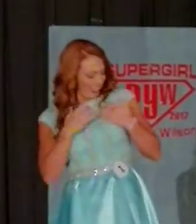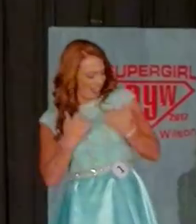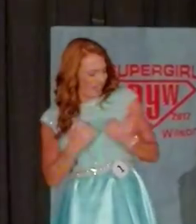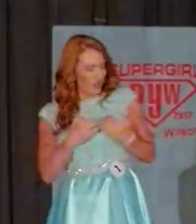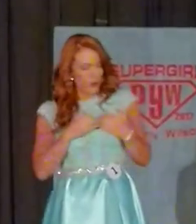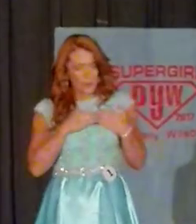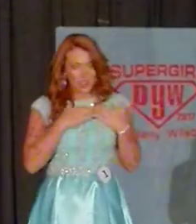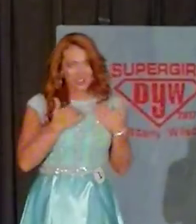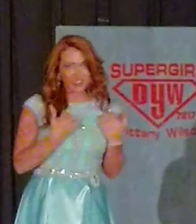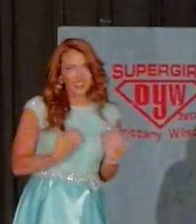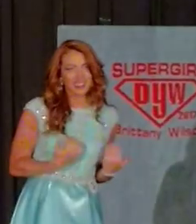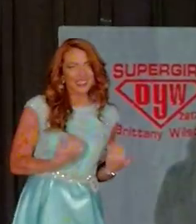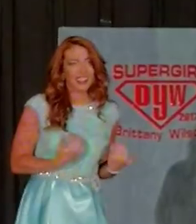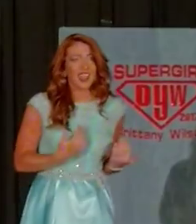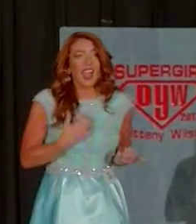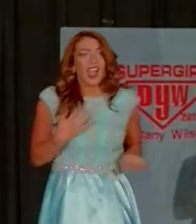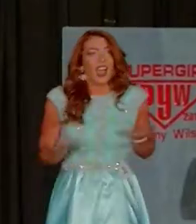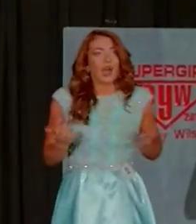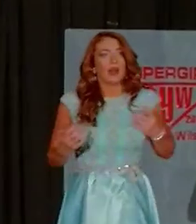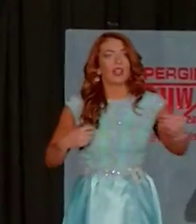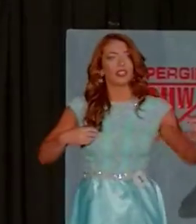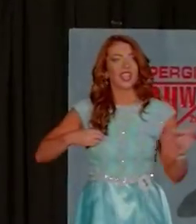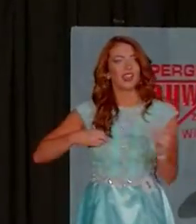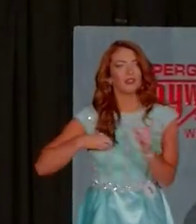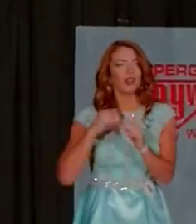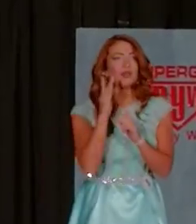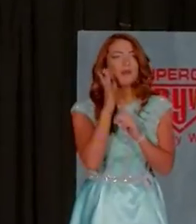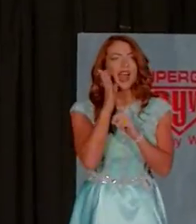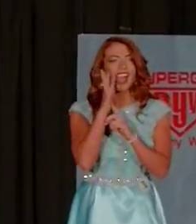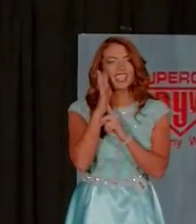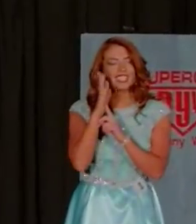heart open I might only have one match